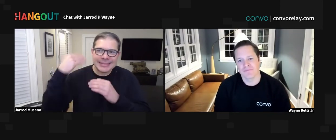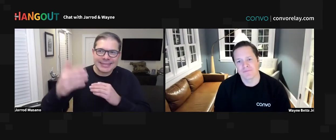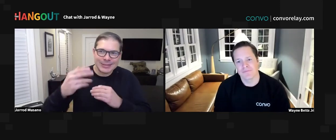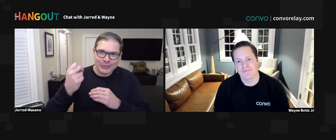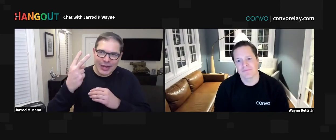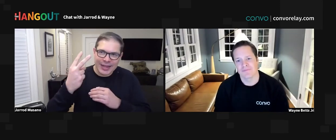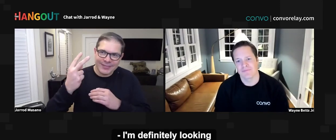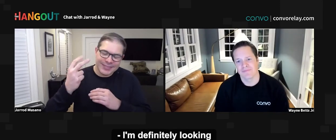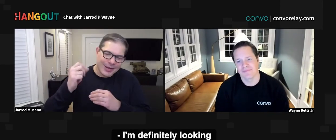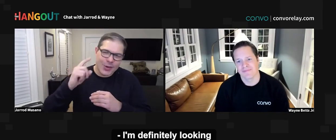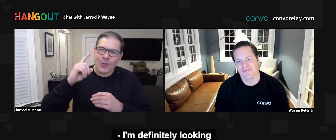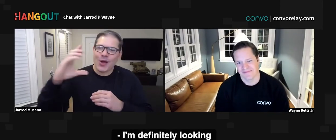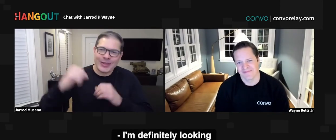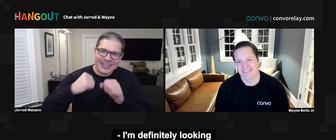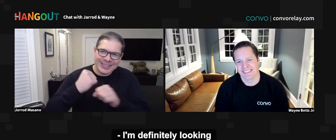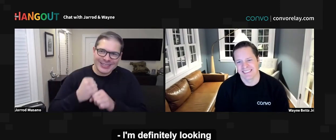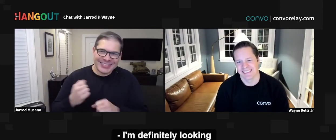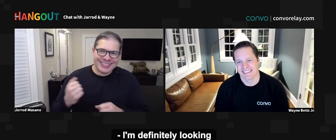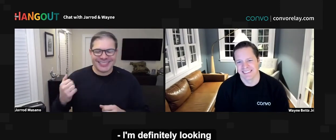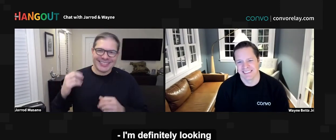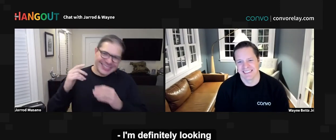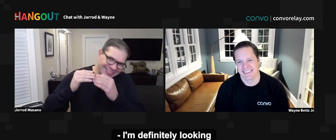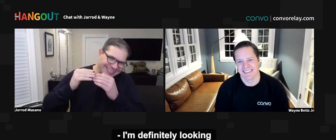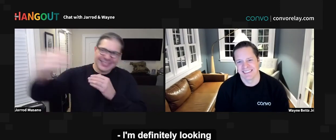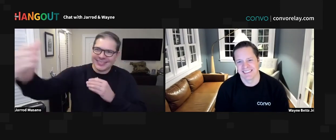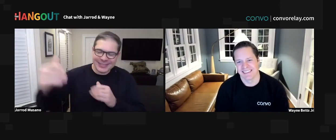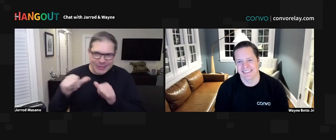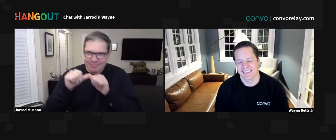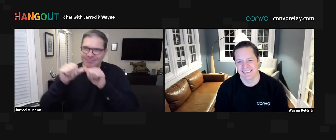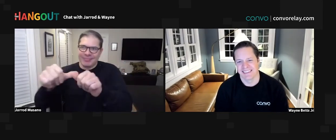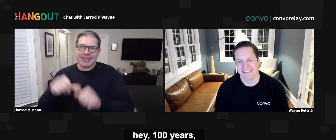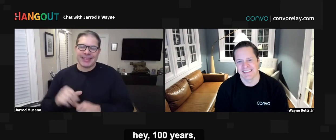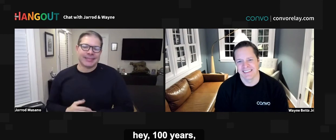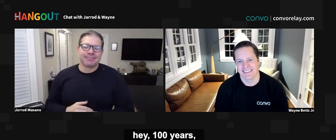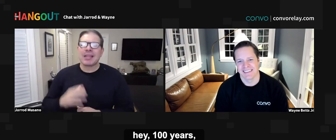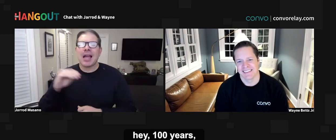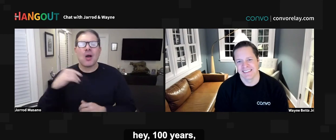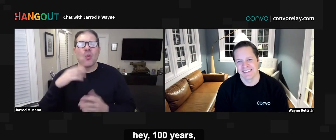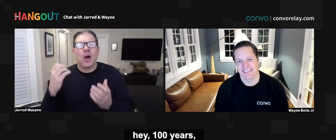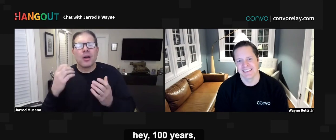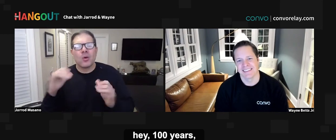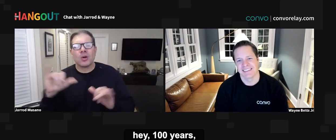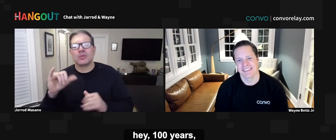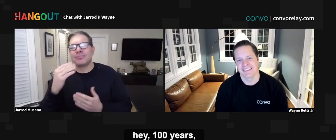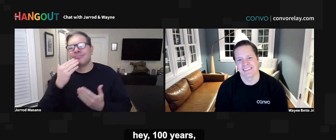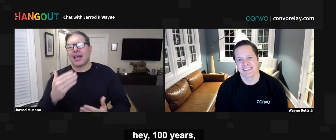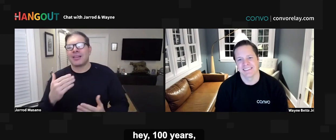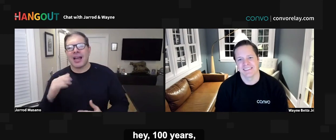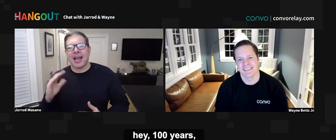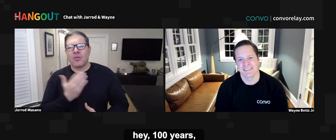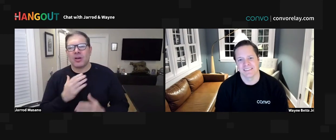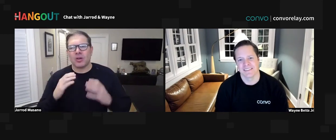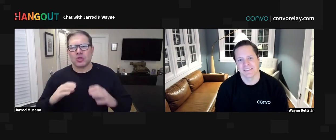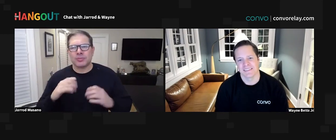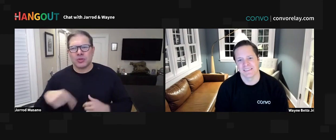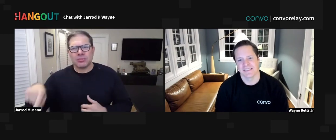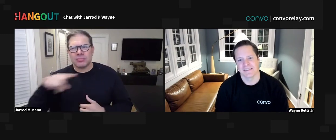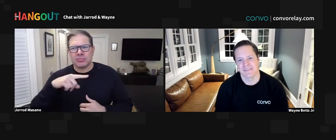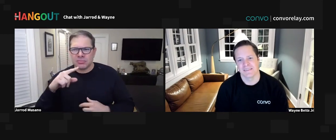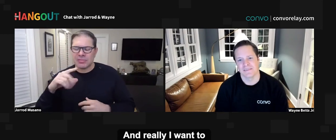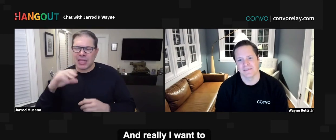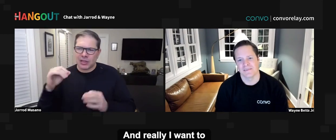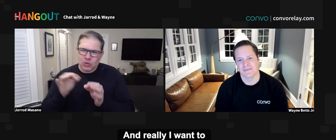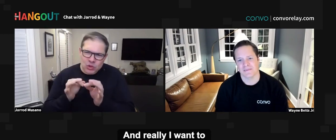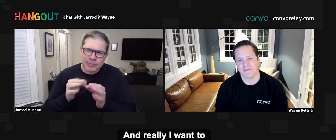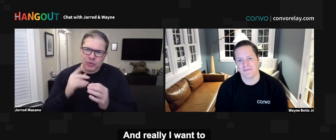go. I'm definitely looking forward to the next 12, 100 years, and keep it going.